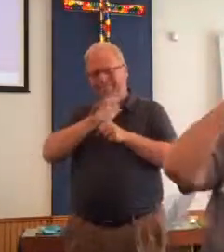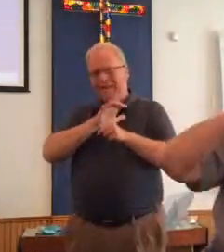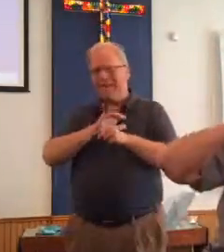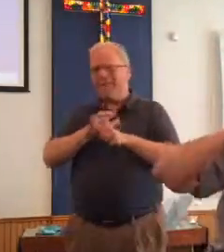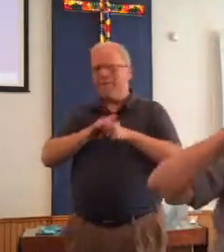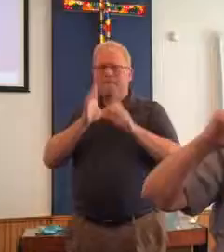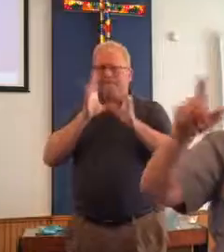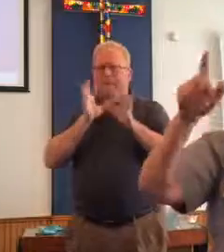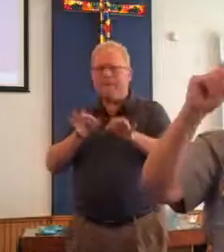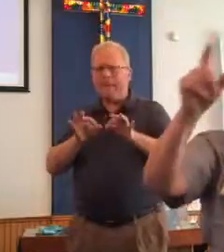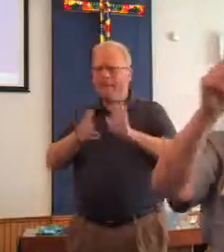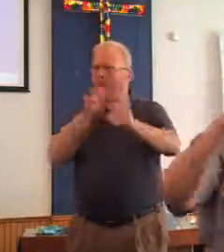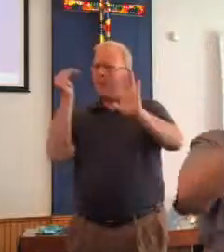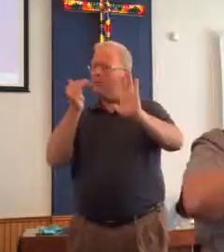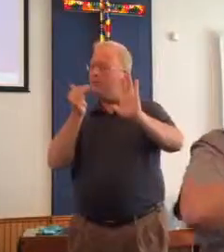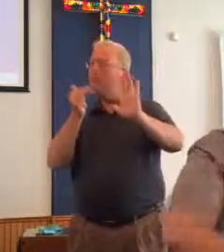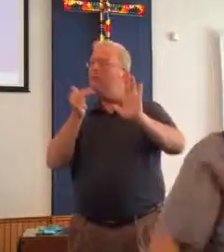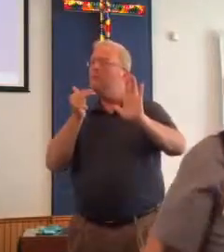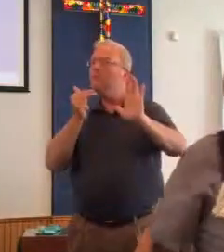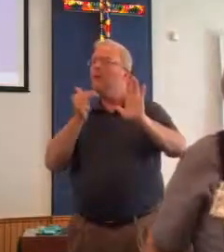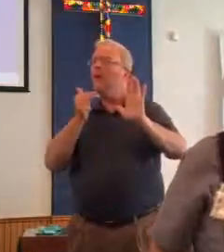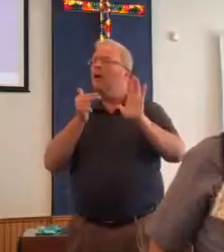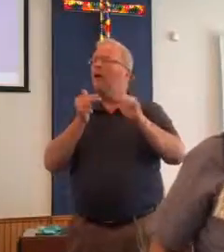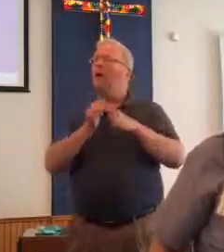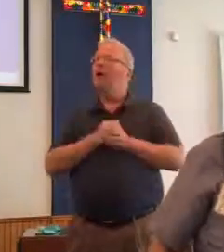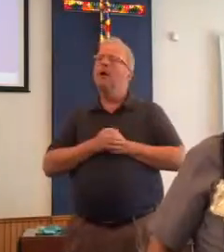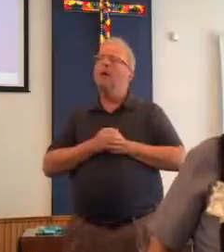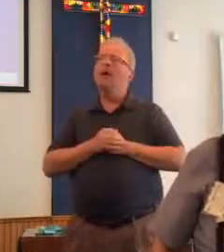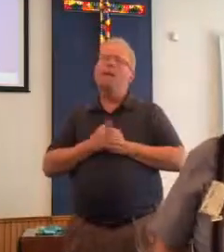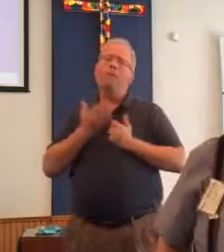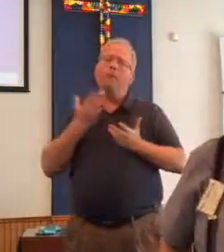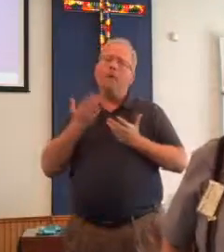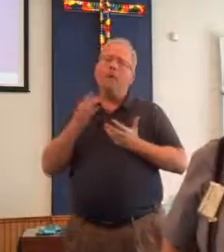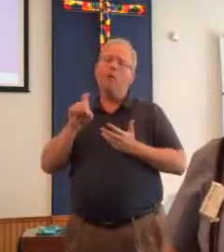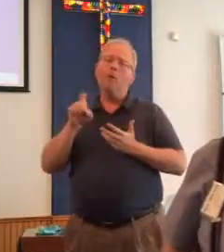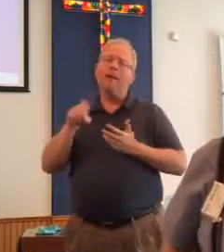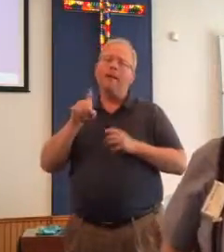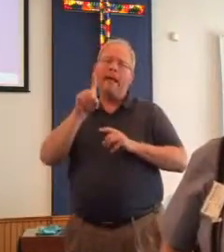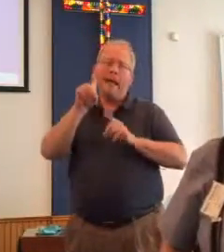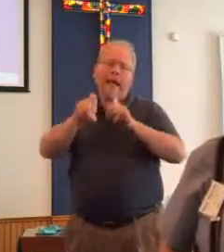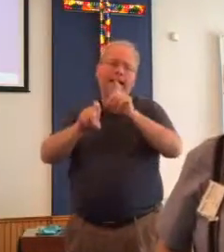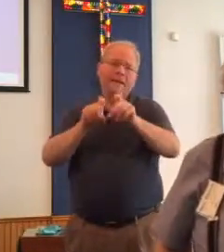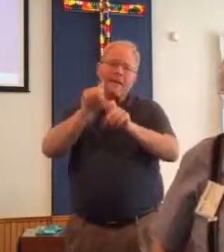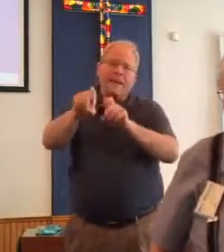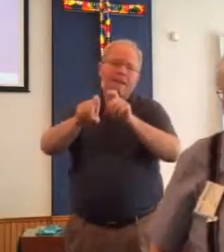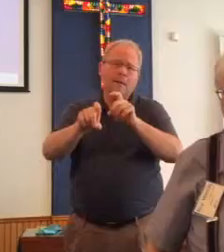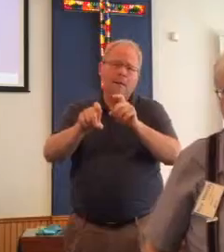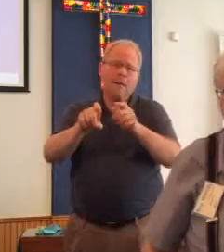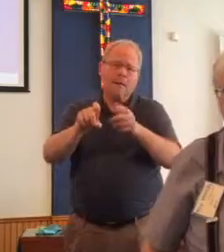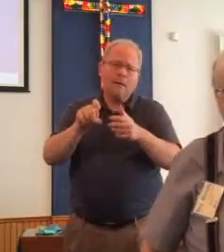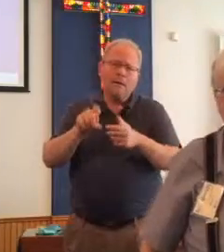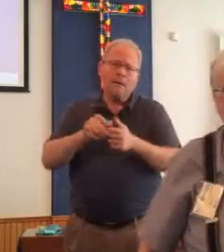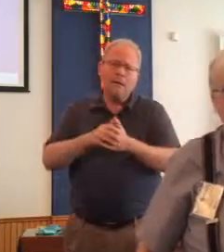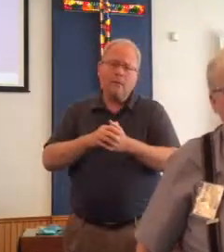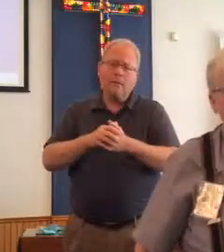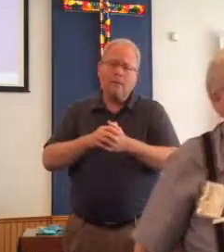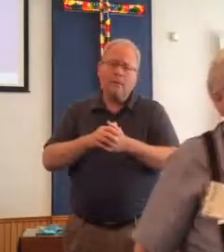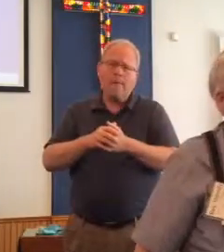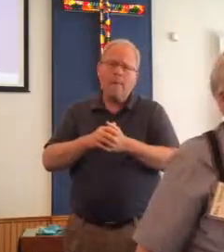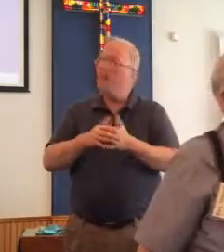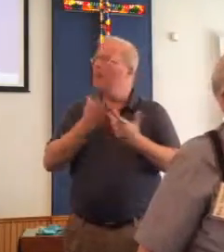You know, we may need to ask someone what pronoun they prefer.